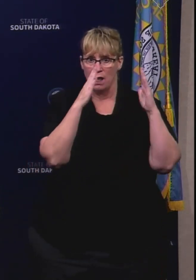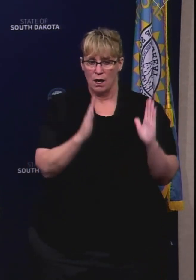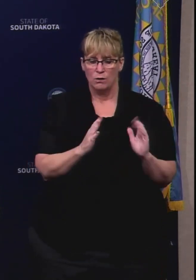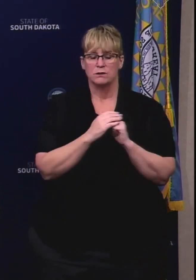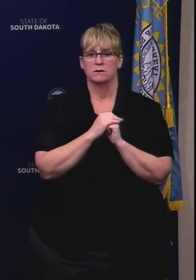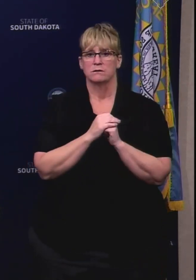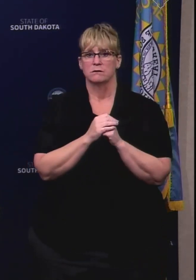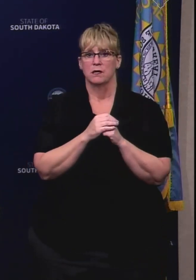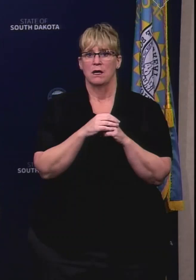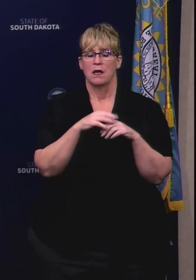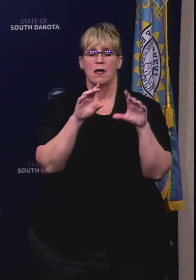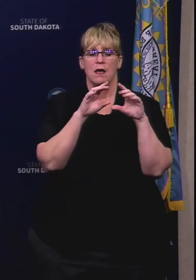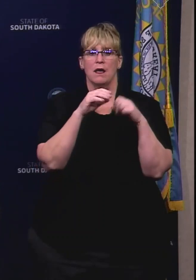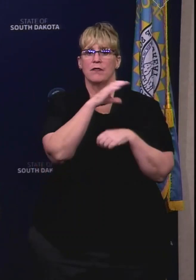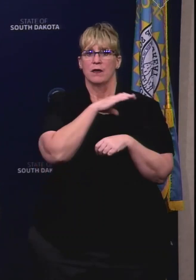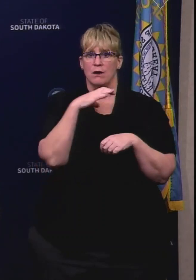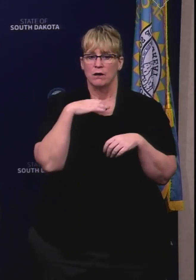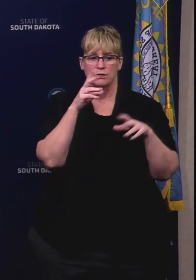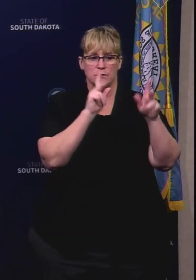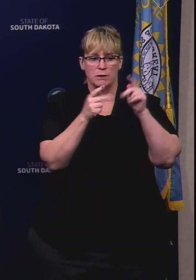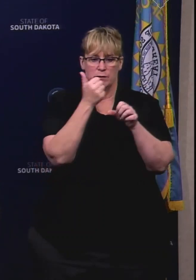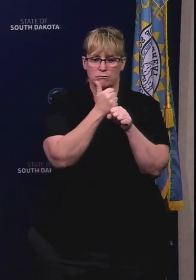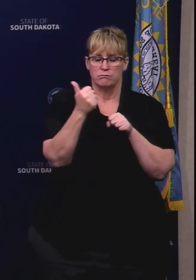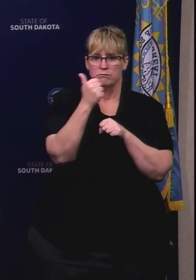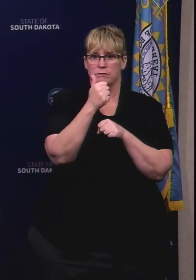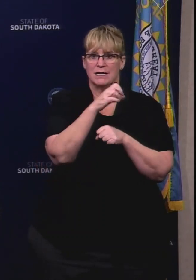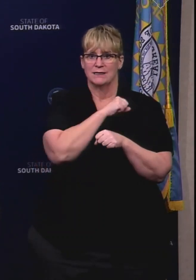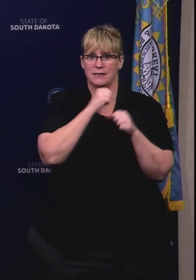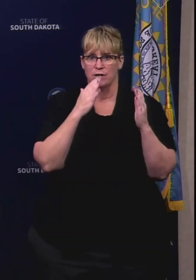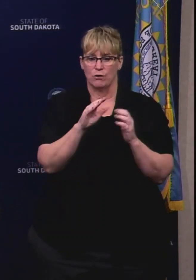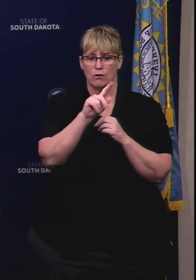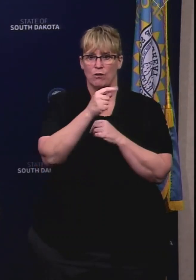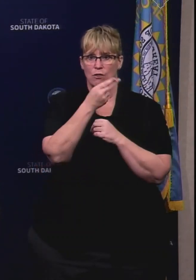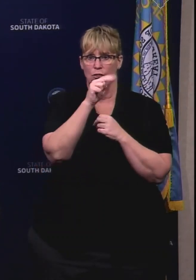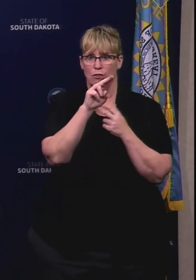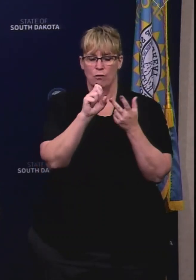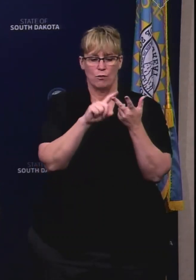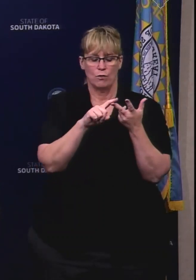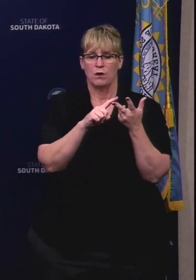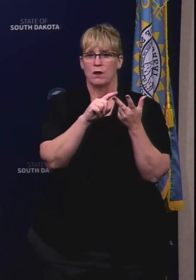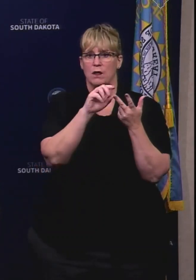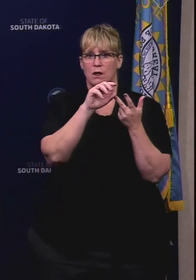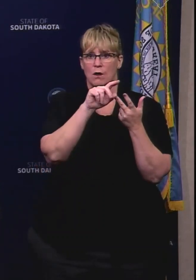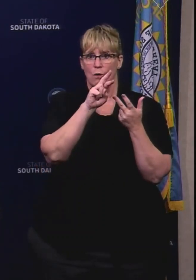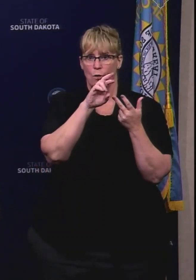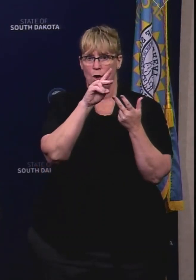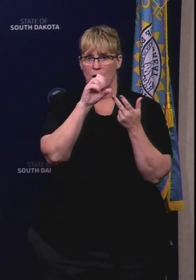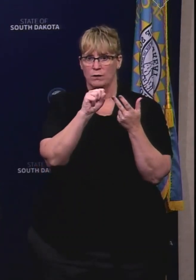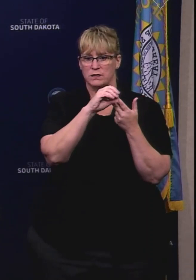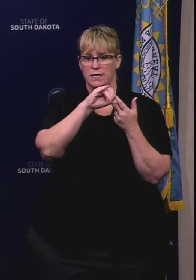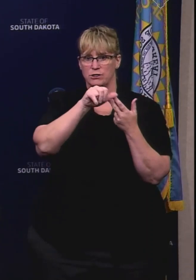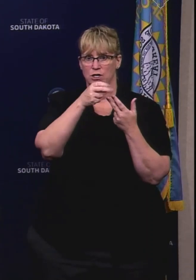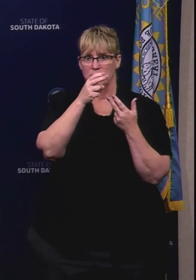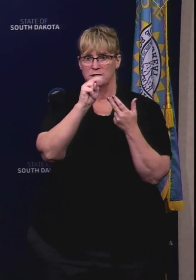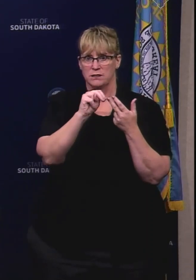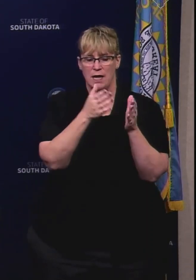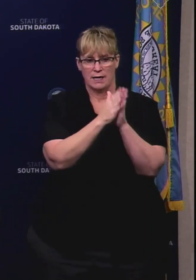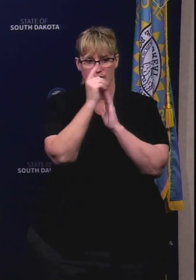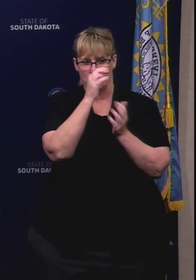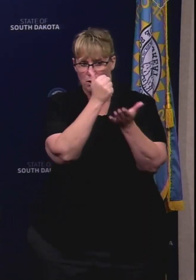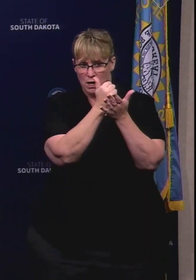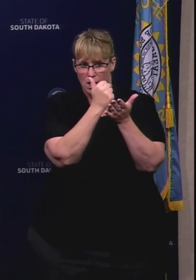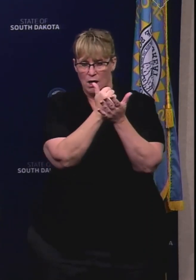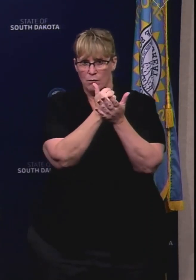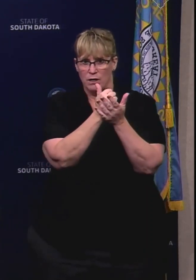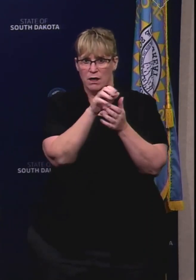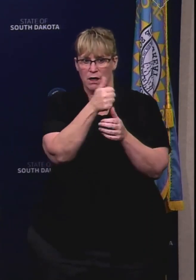of Interior, the congressional delegation, Senator Thune, Senator Rounds, Congressman Johnson, asking for their assistance